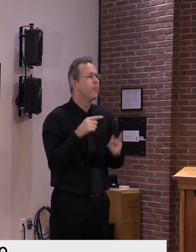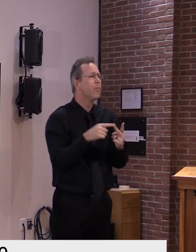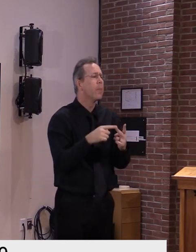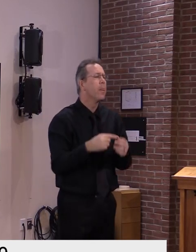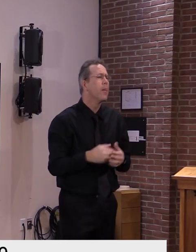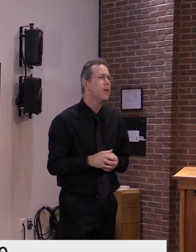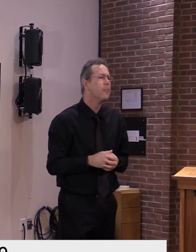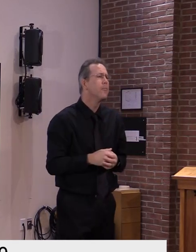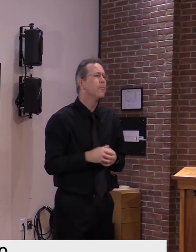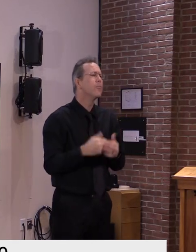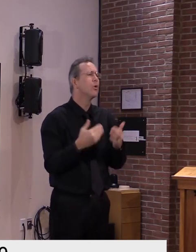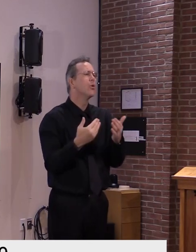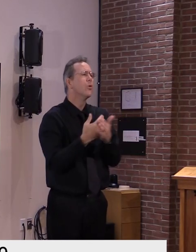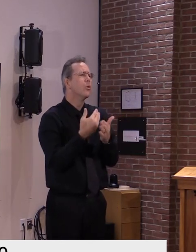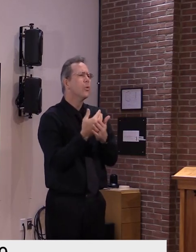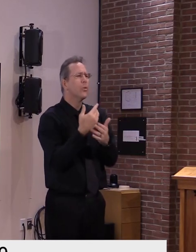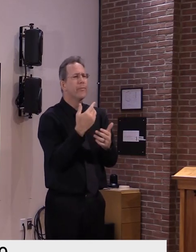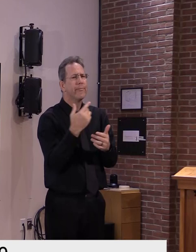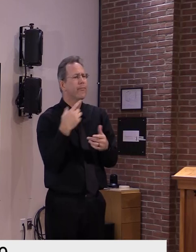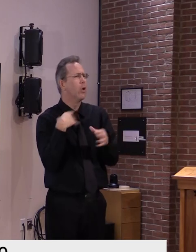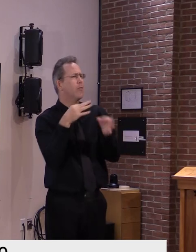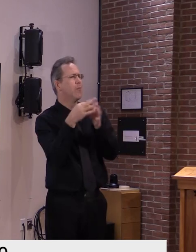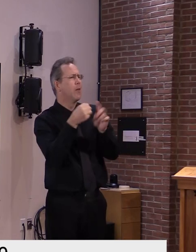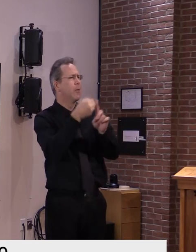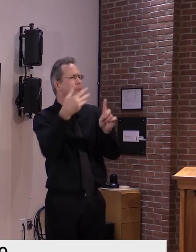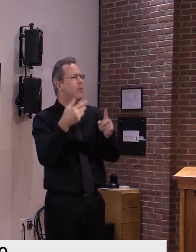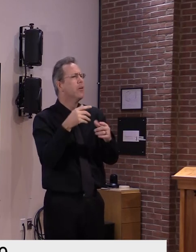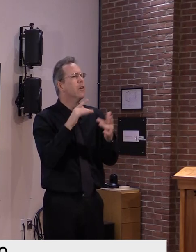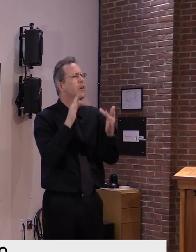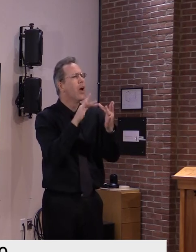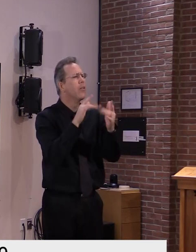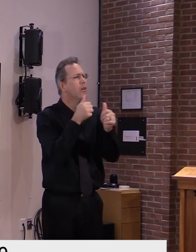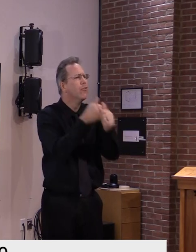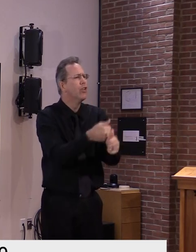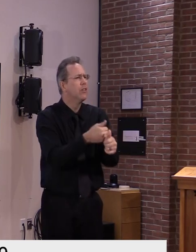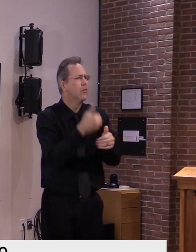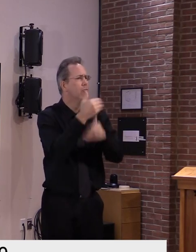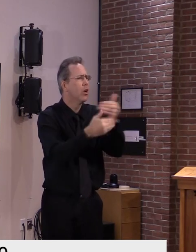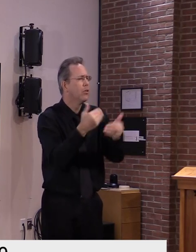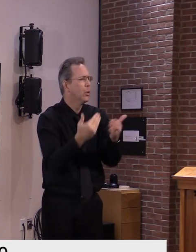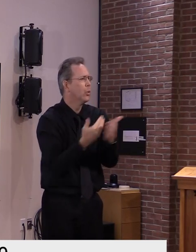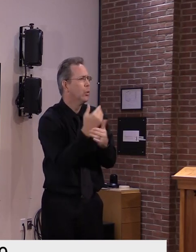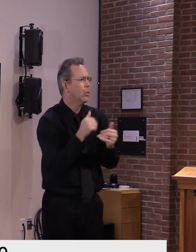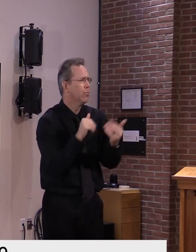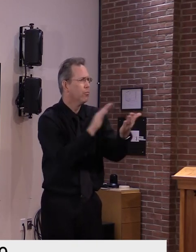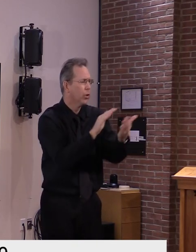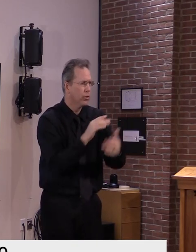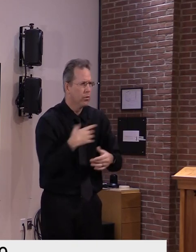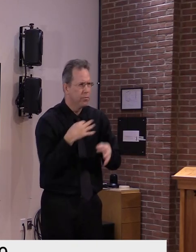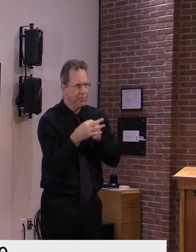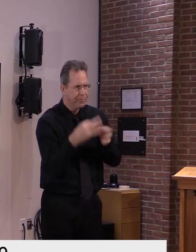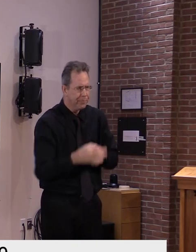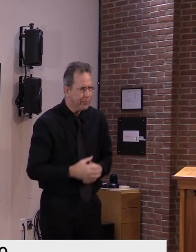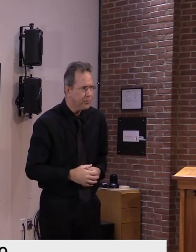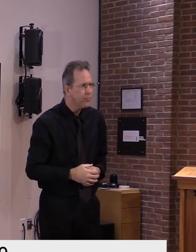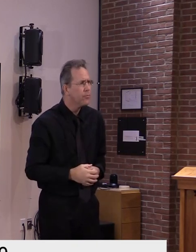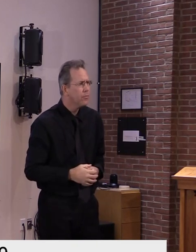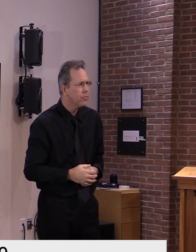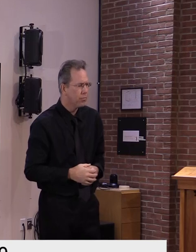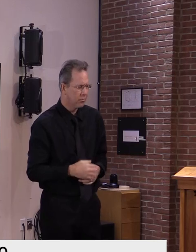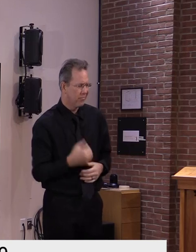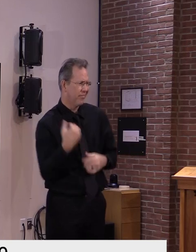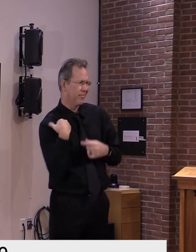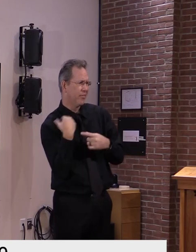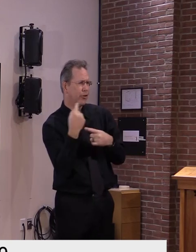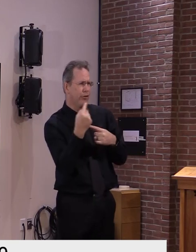Secretary Smith previously announced. Later this week, the Health Department will be launching a new text notification